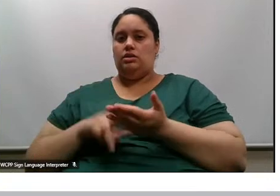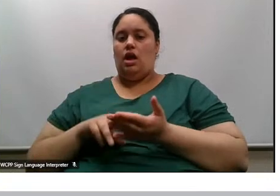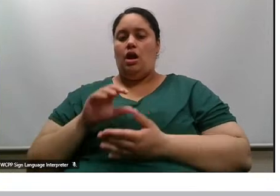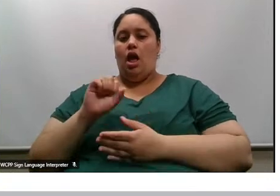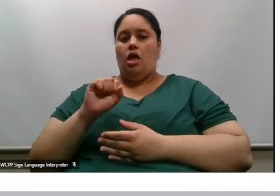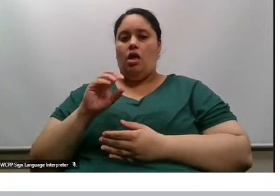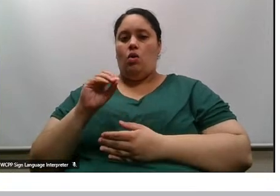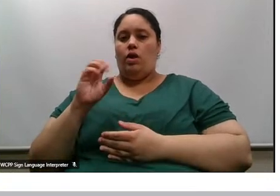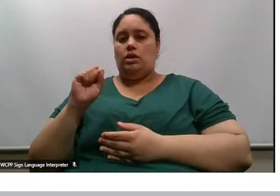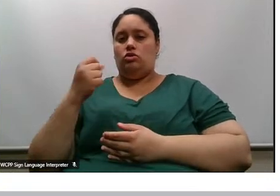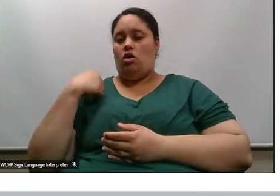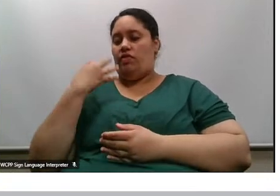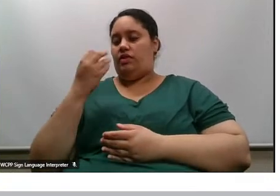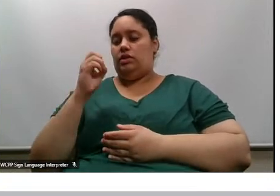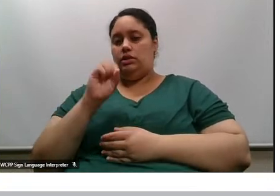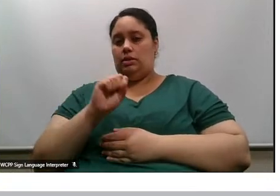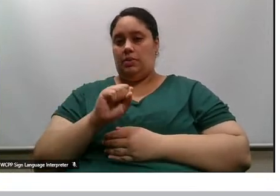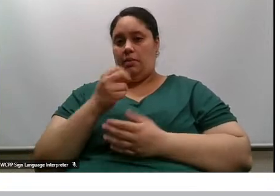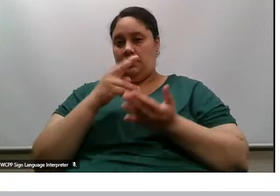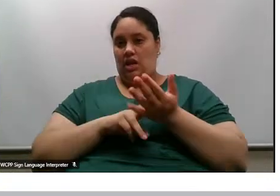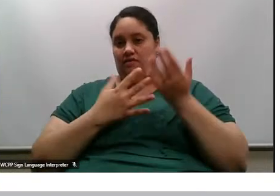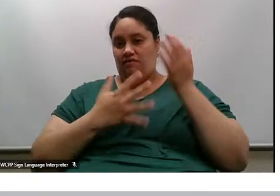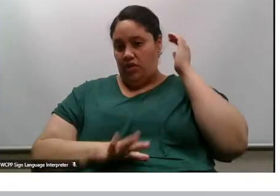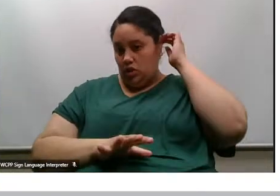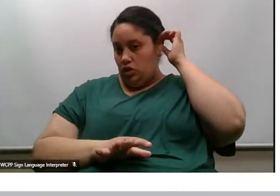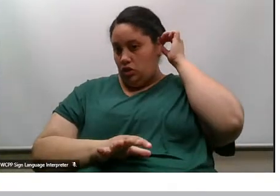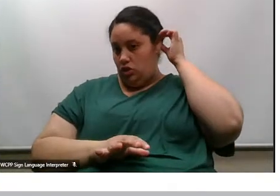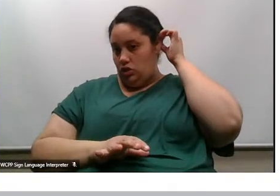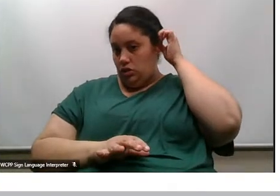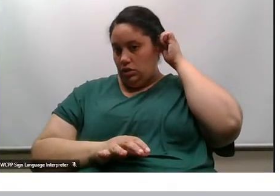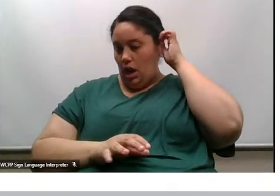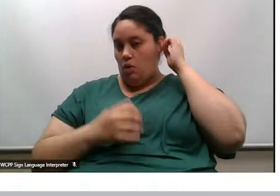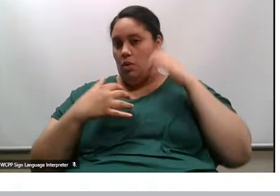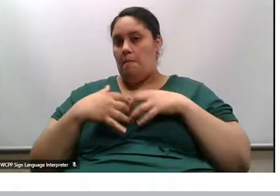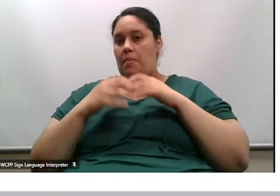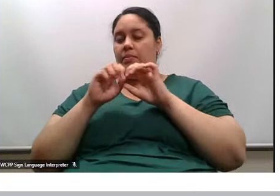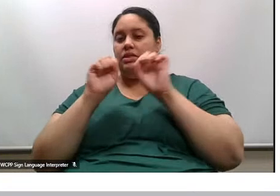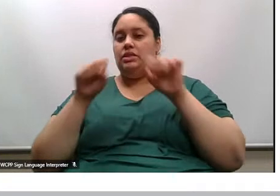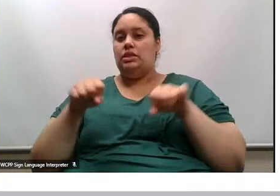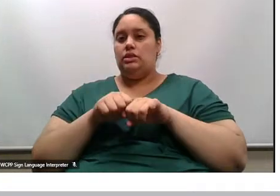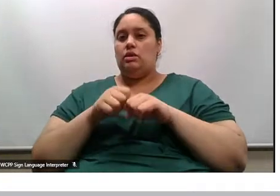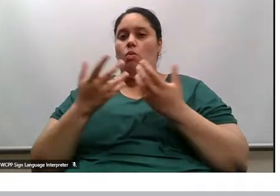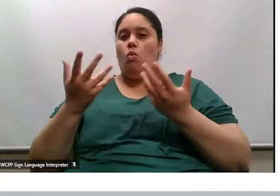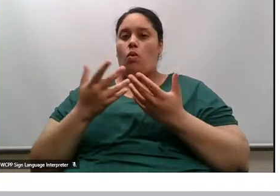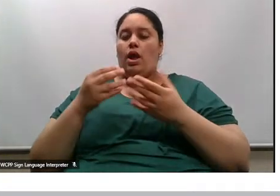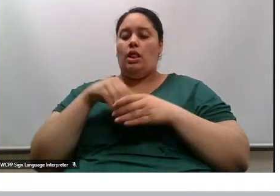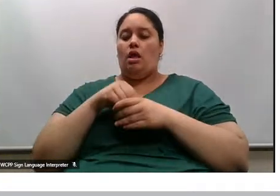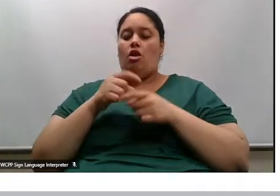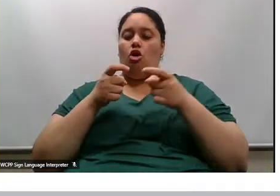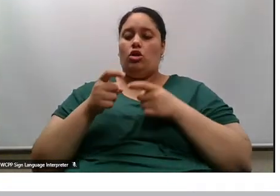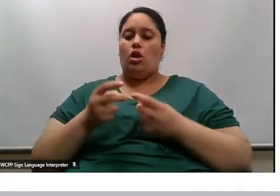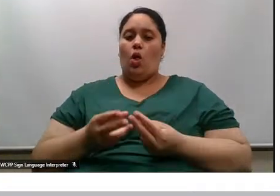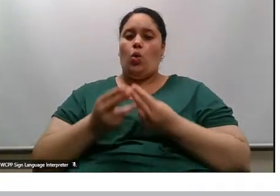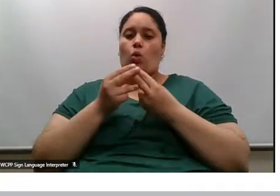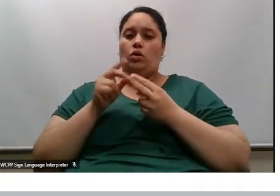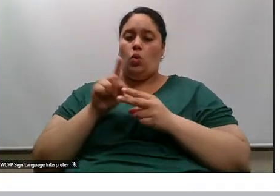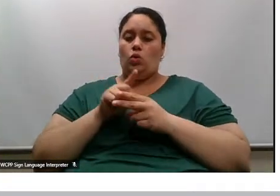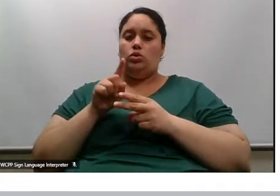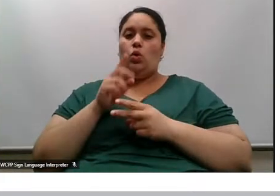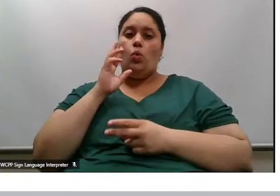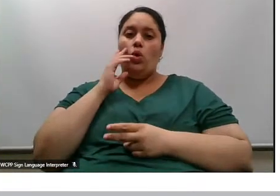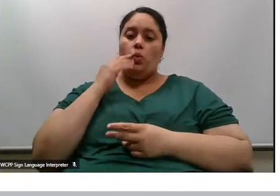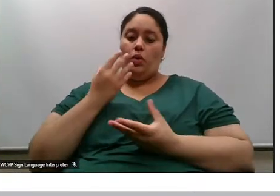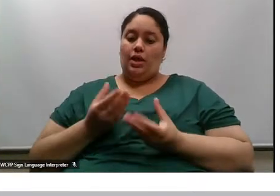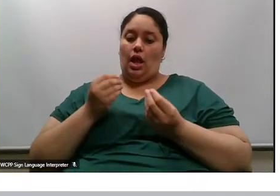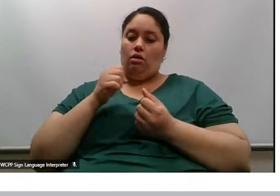AOS by the 30th of September, and we also put a system in place where our internal control unit now would, as soon as we get